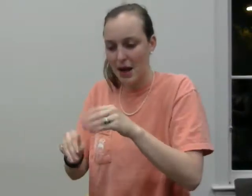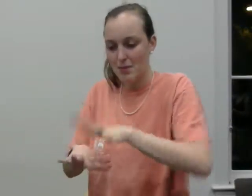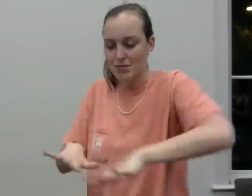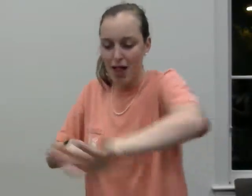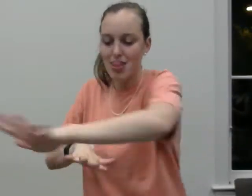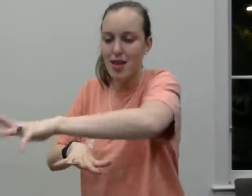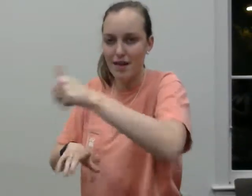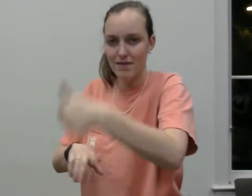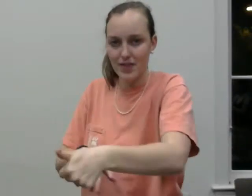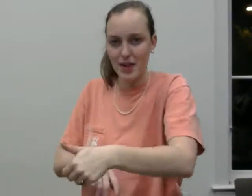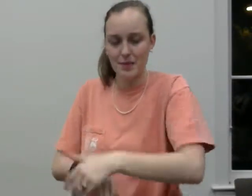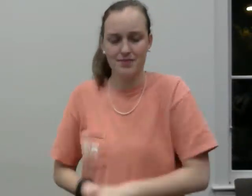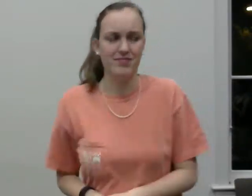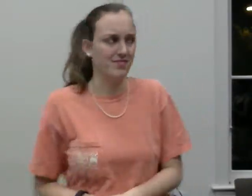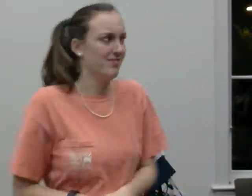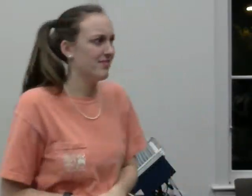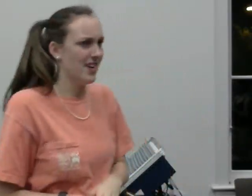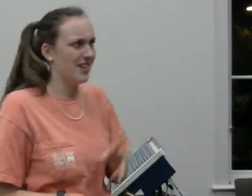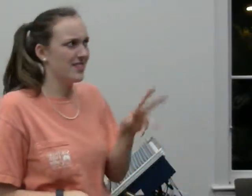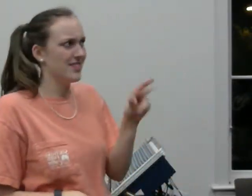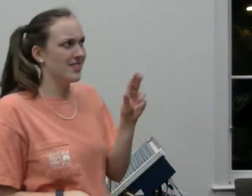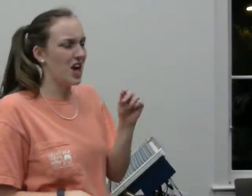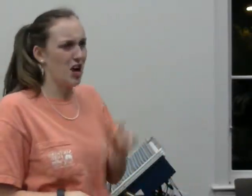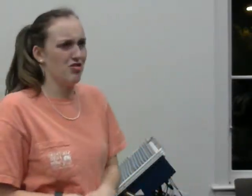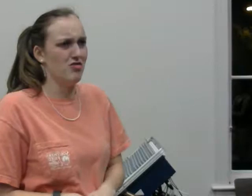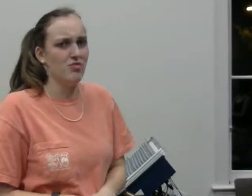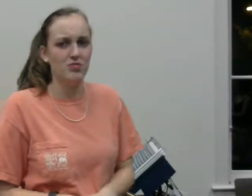they start with the Stamp Act, that very first tax on paper products,